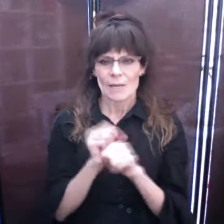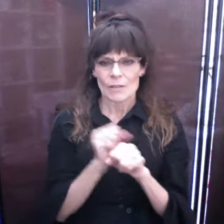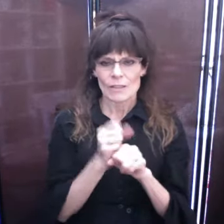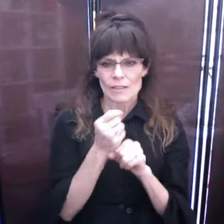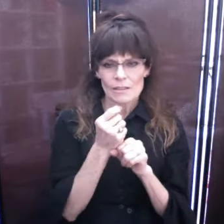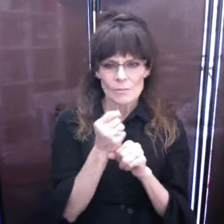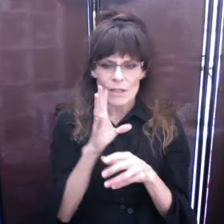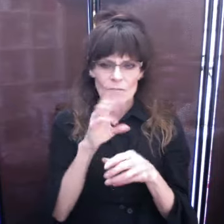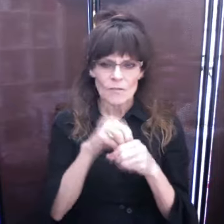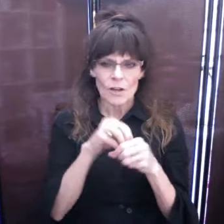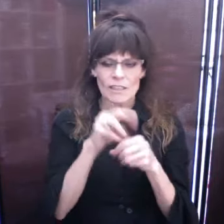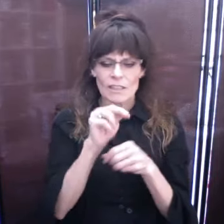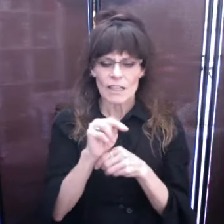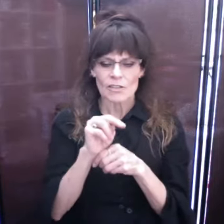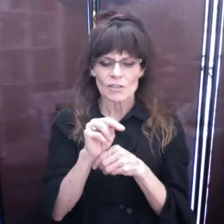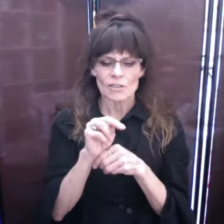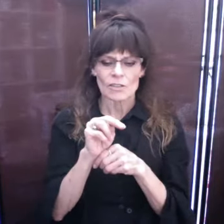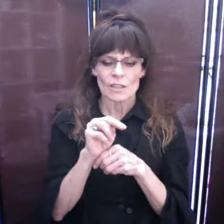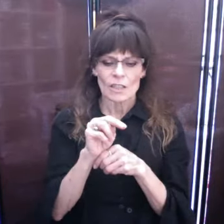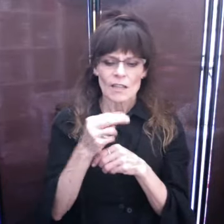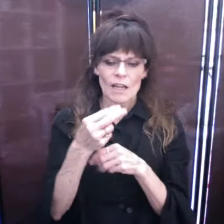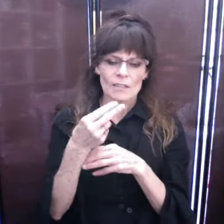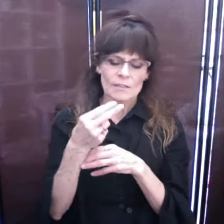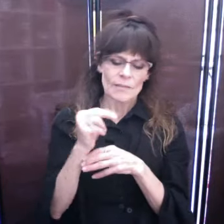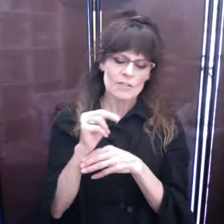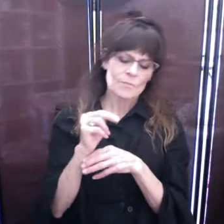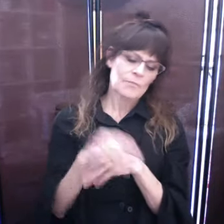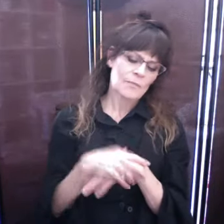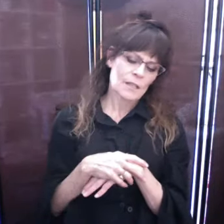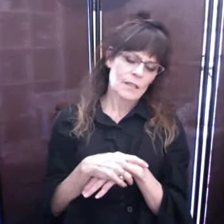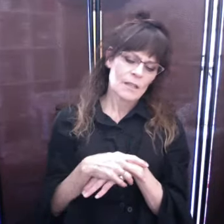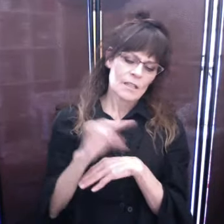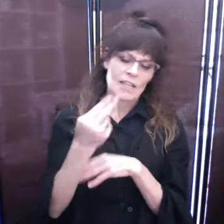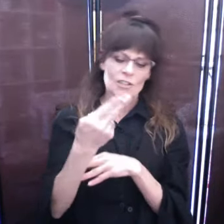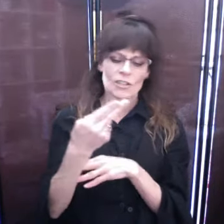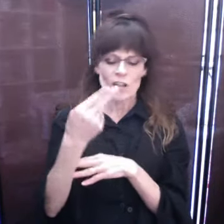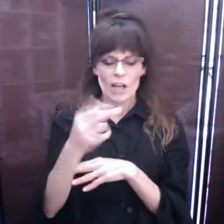the National Hockey League, and it's my passion. My passions are fishing and hockey and whatever. And